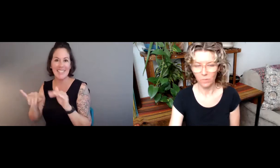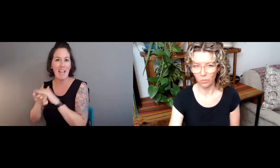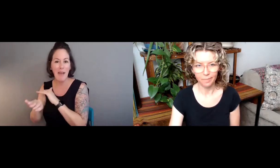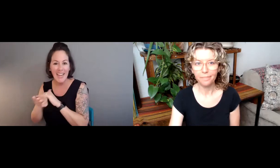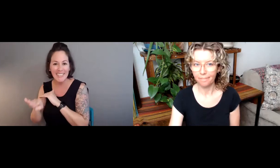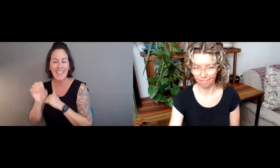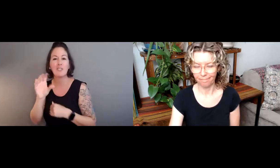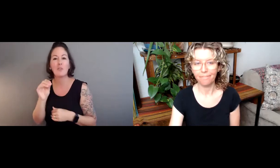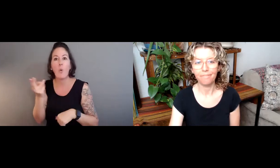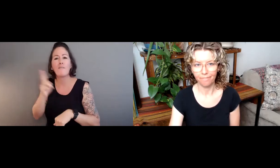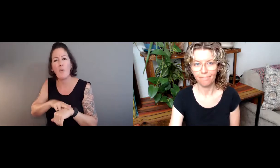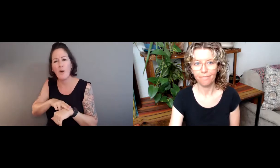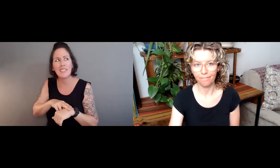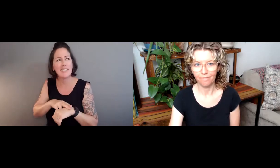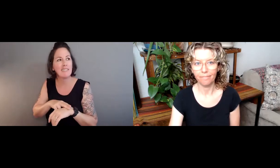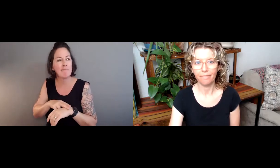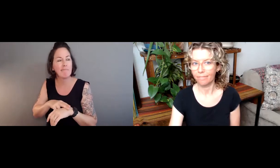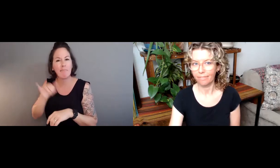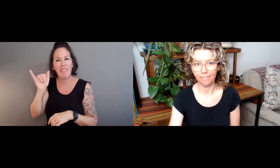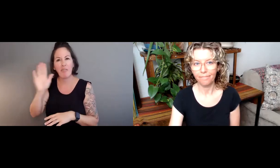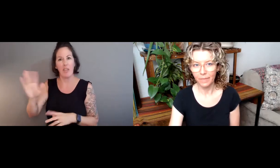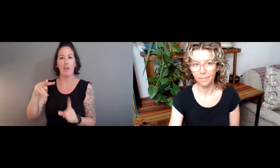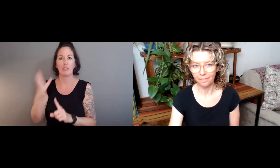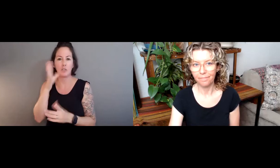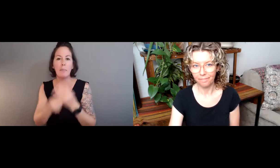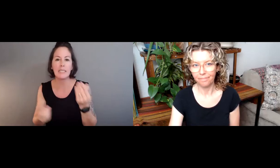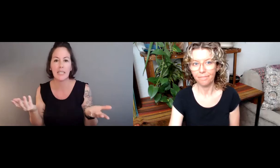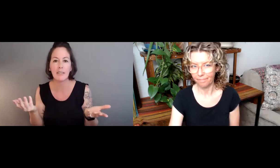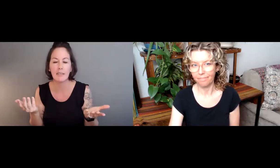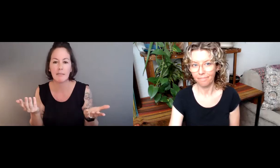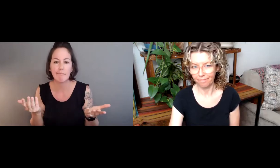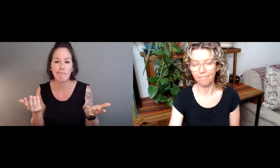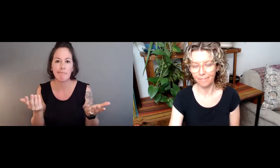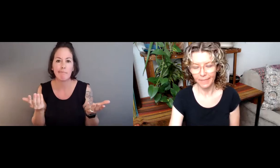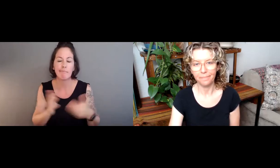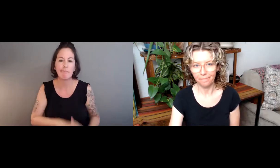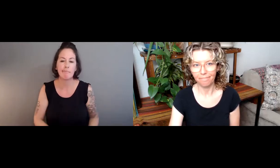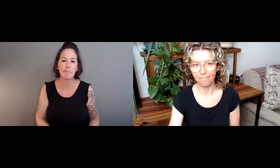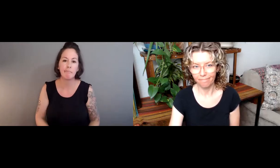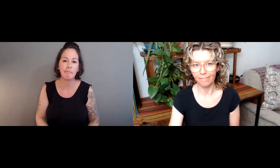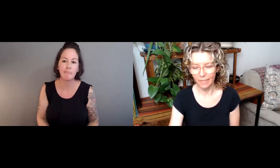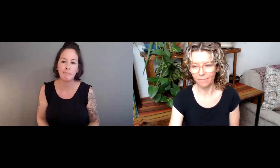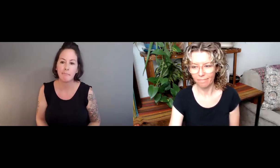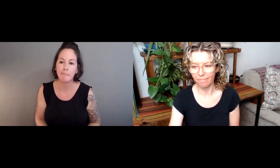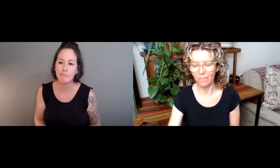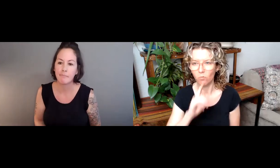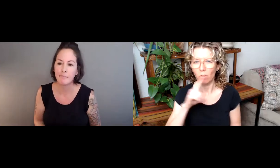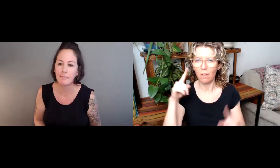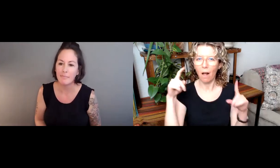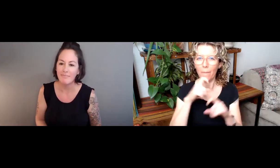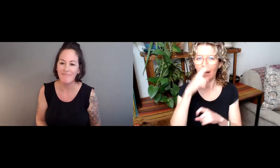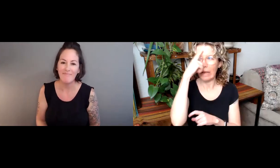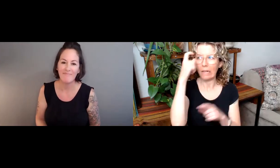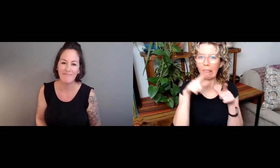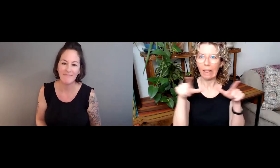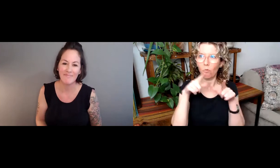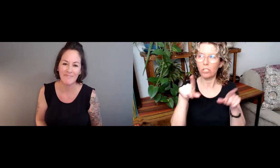Where the people that they're quote unquote trying to fix don't have that same level of access. And so of course their perspectives are going to be